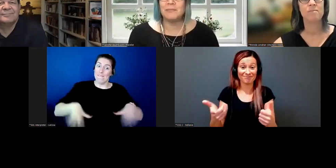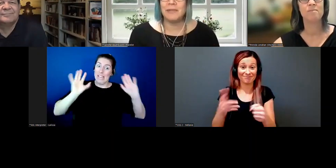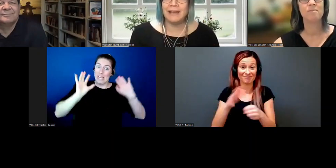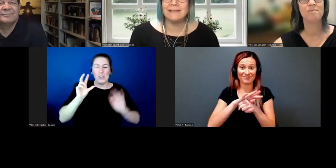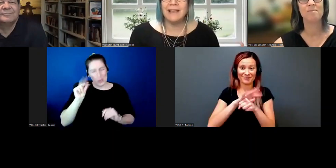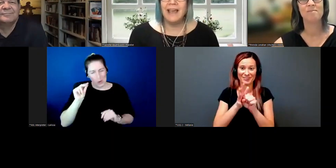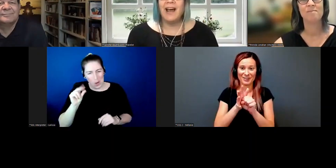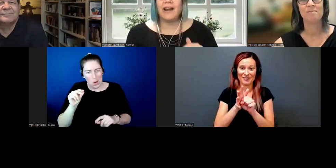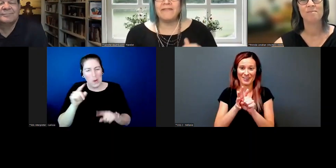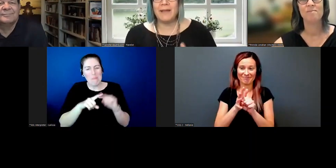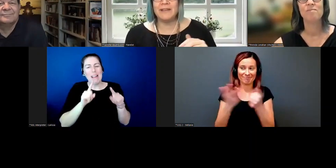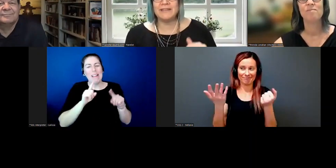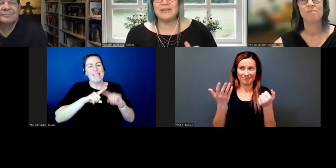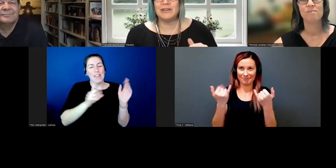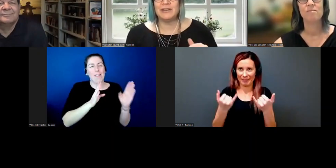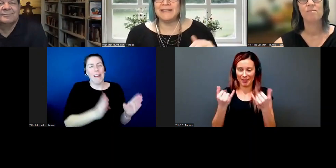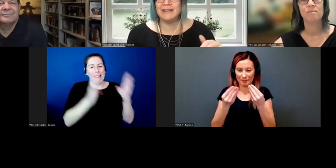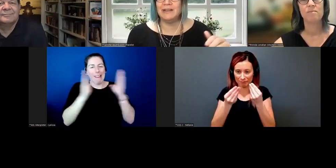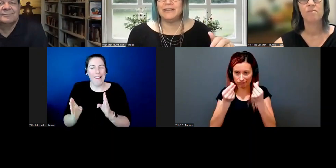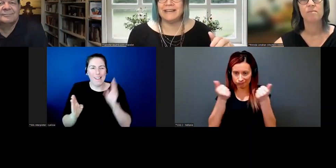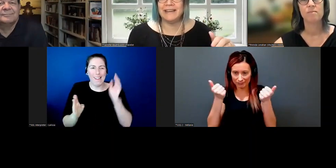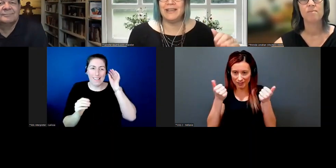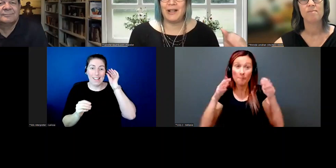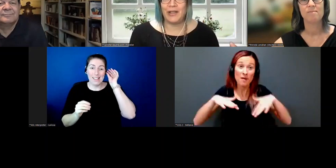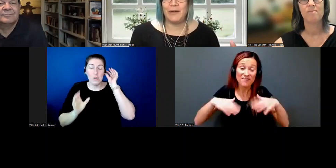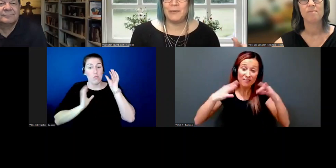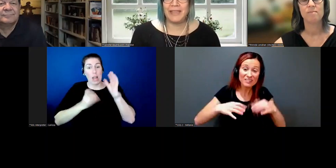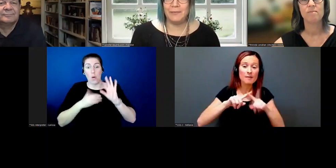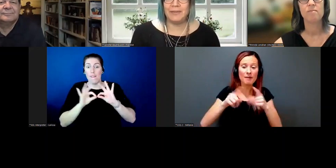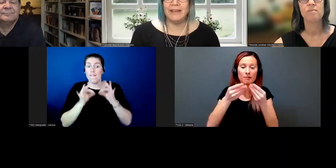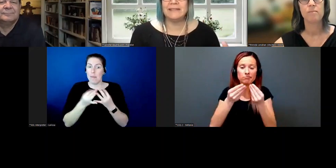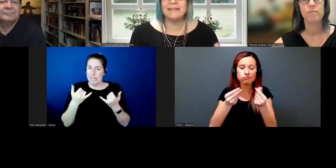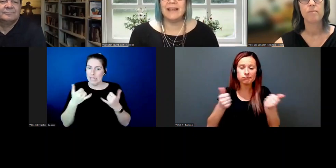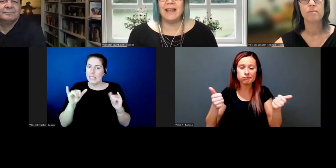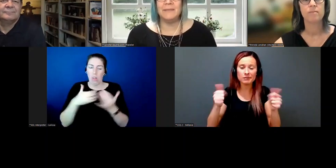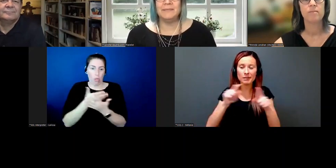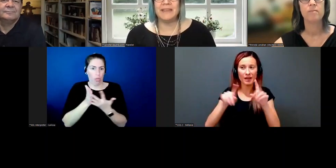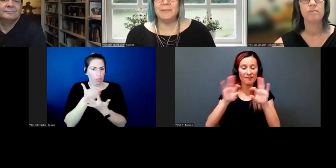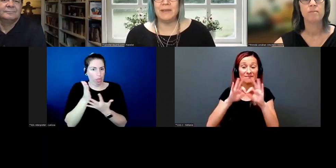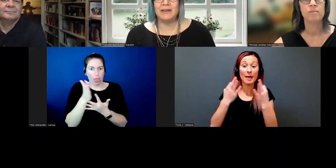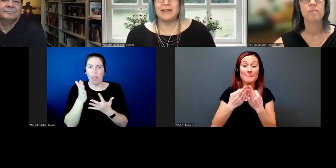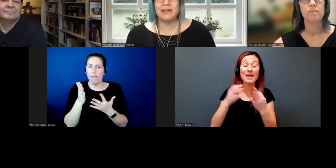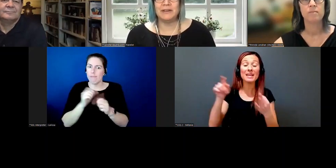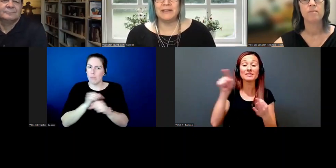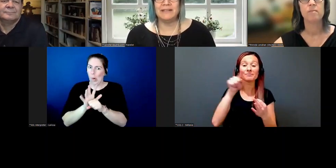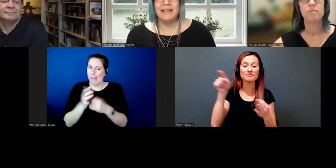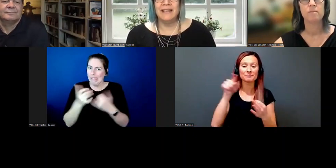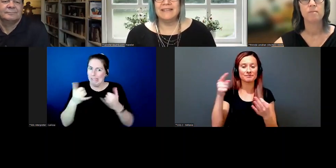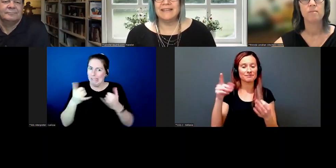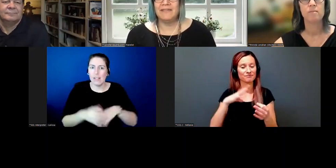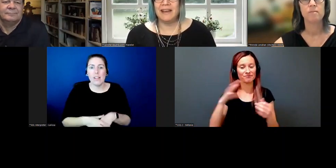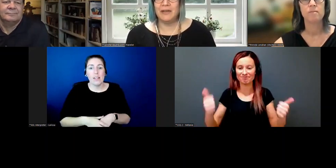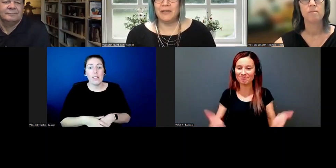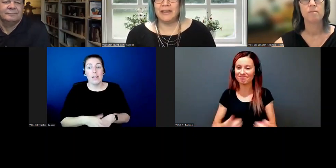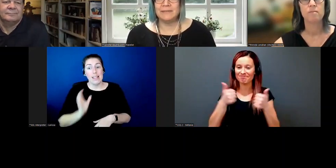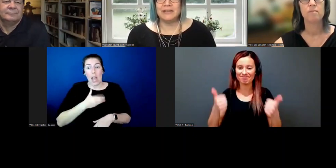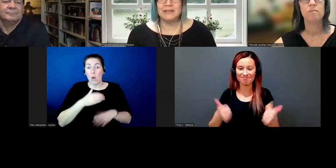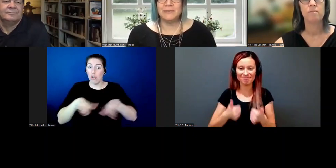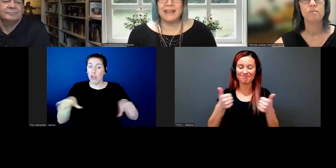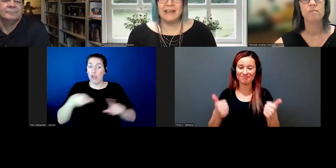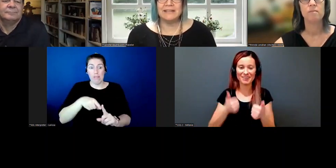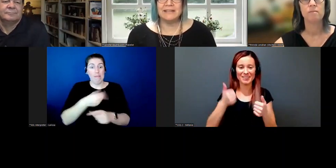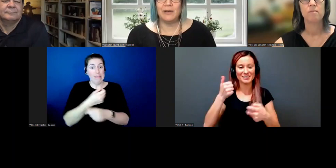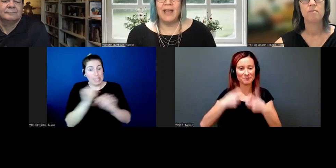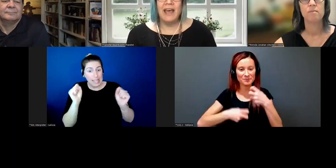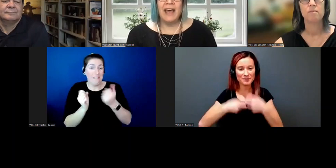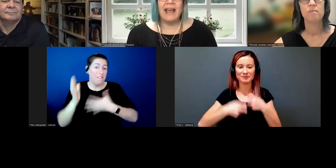different place. Our families are certainly still dealing a lot with that place, keeping our children safe and healthy as much as we